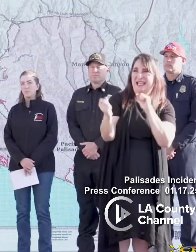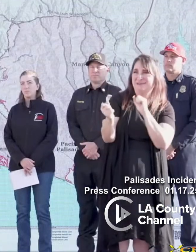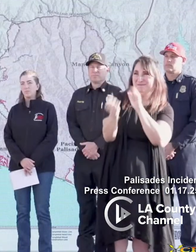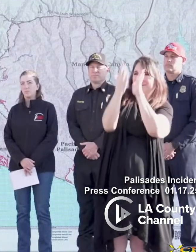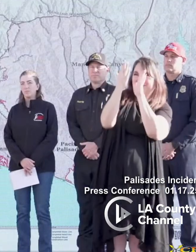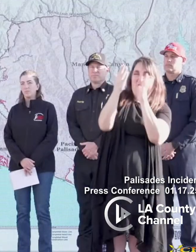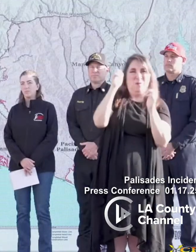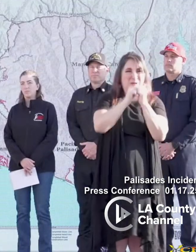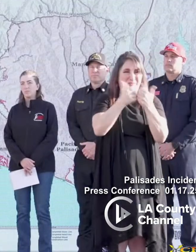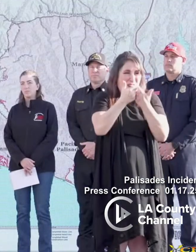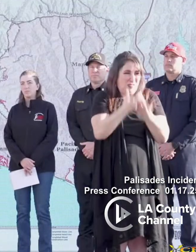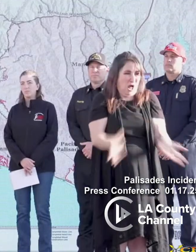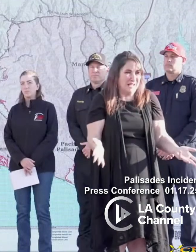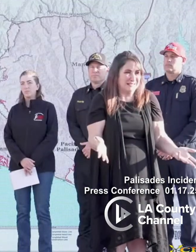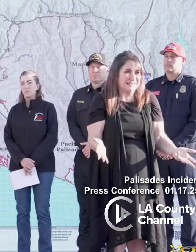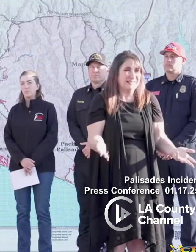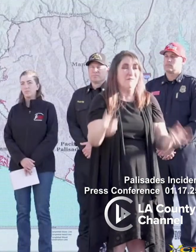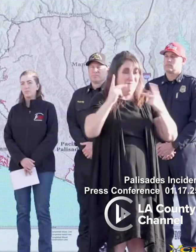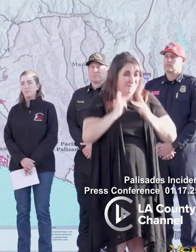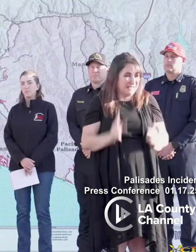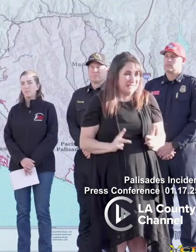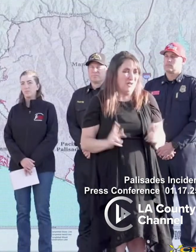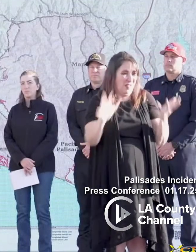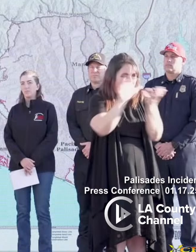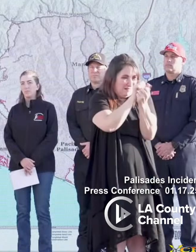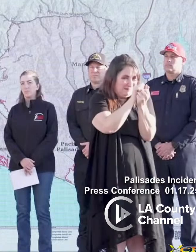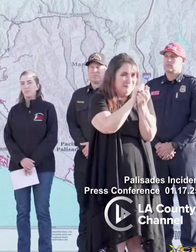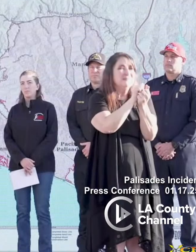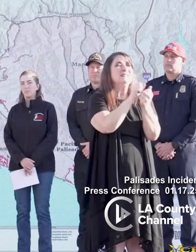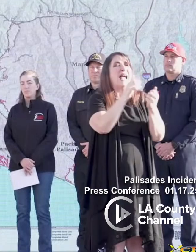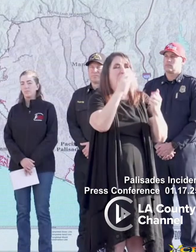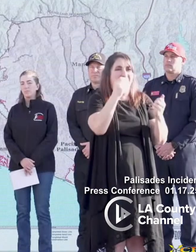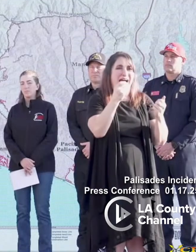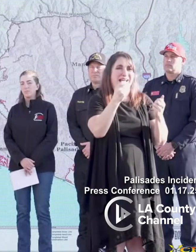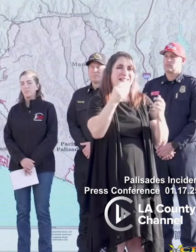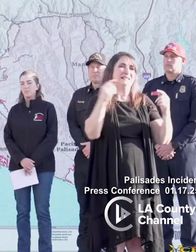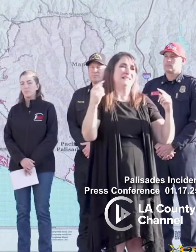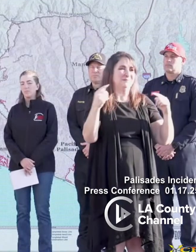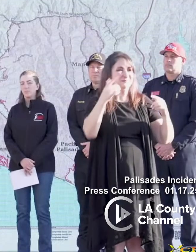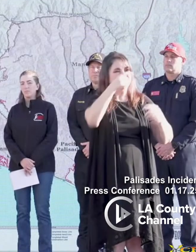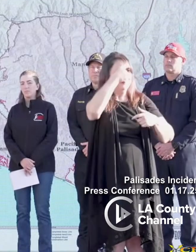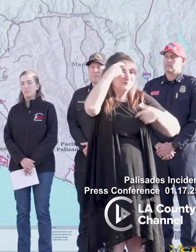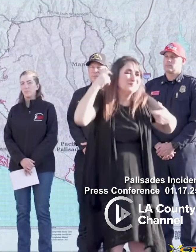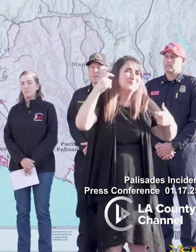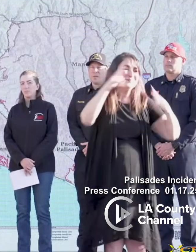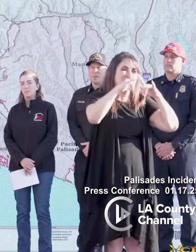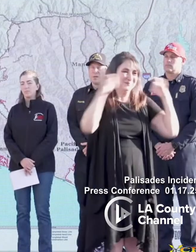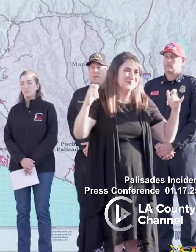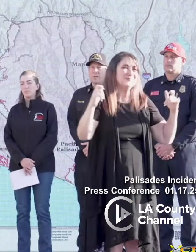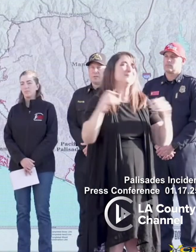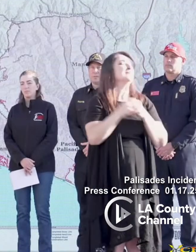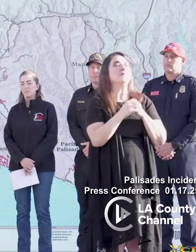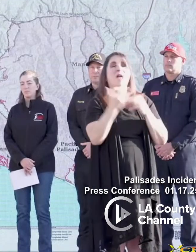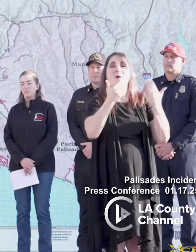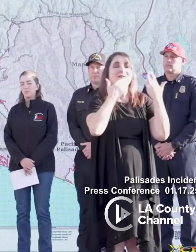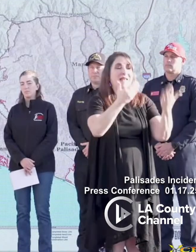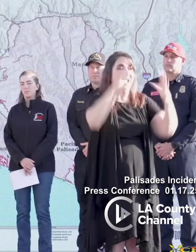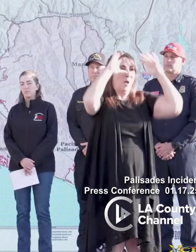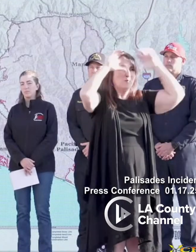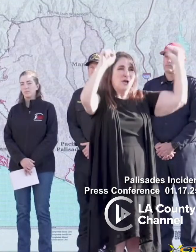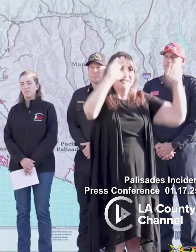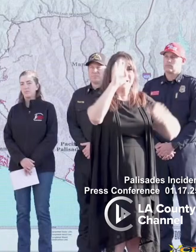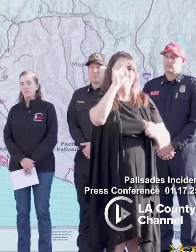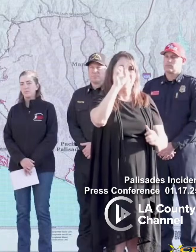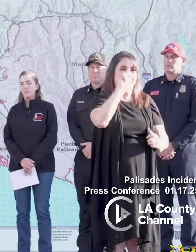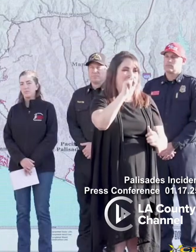lost sales and economic injury. So I've gone on for a long time. I want to thank President Biden